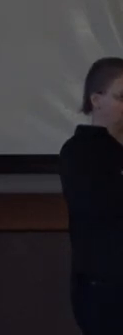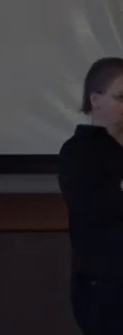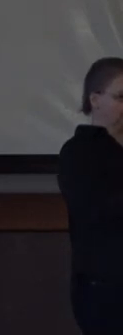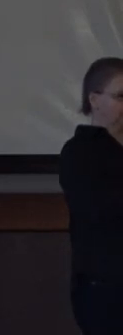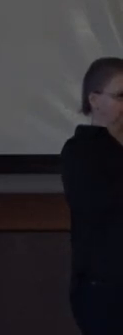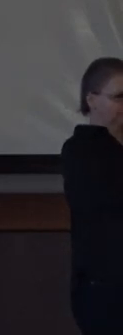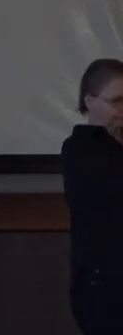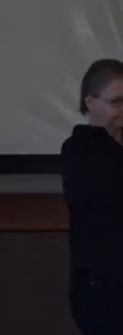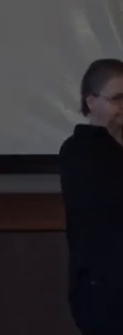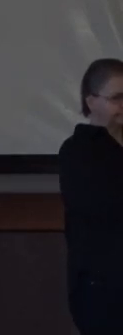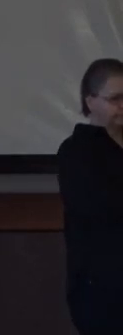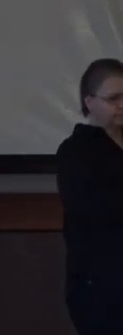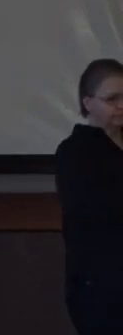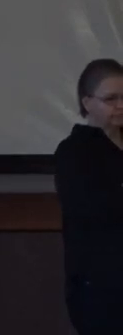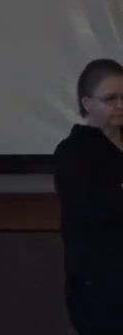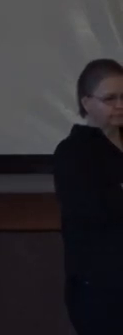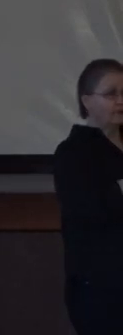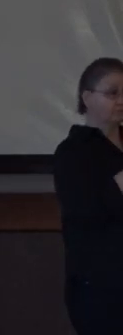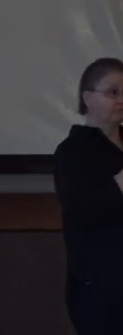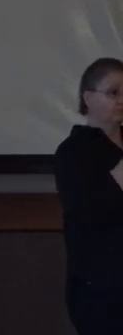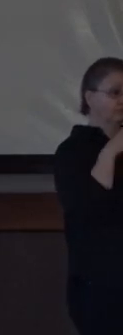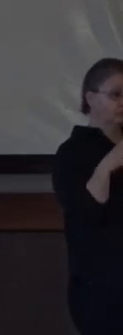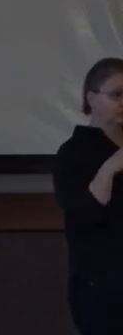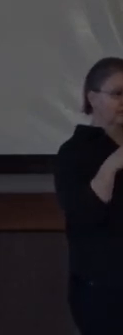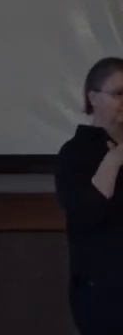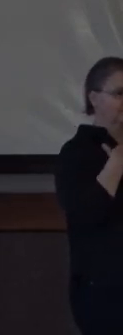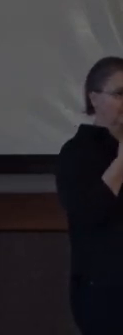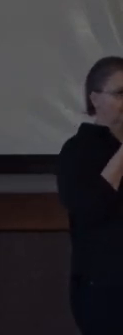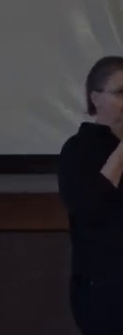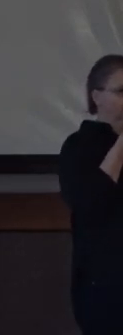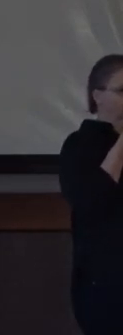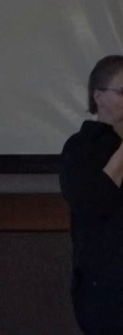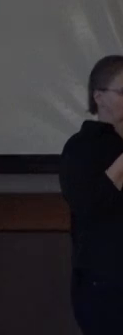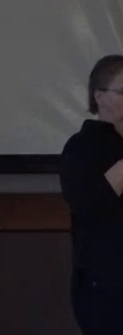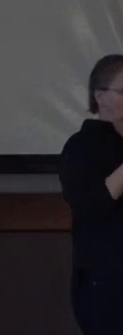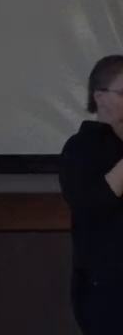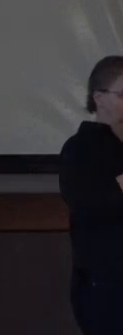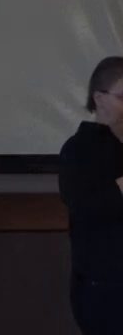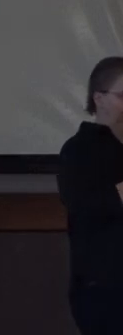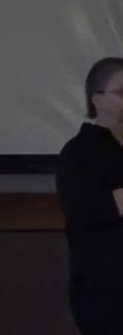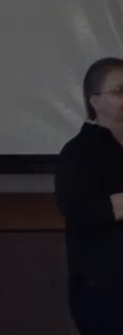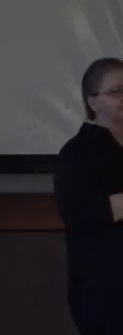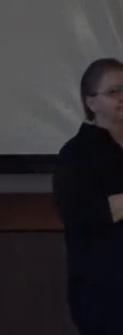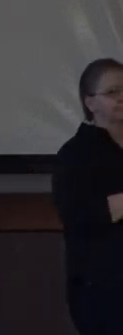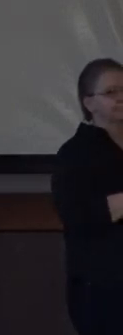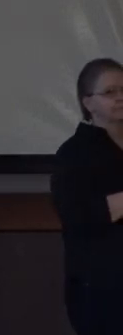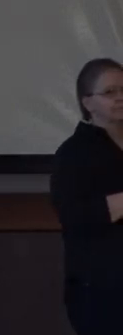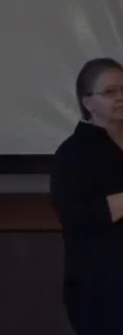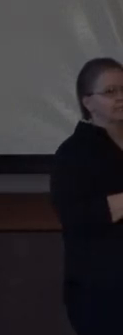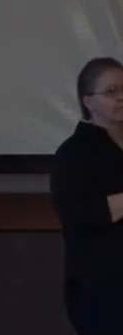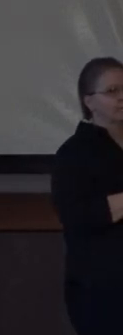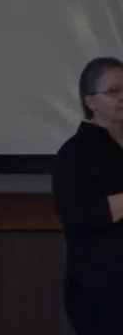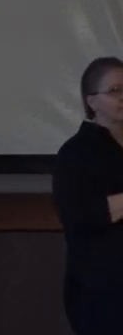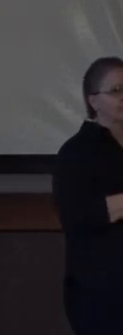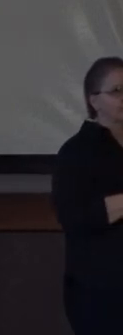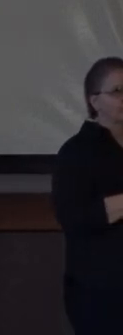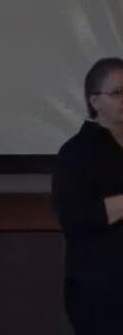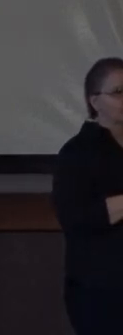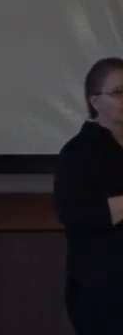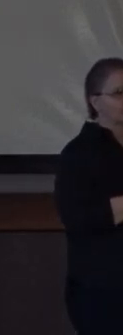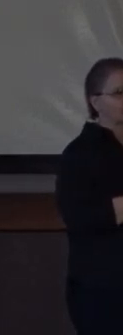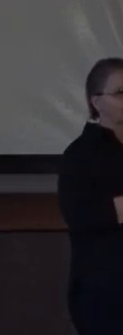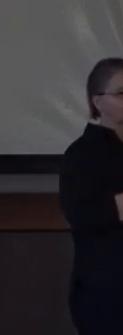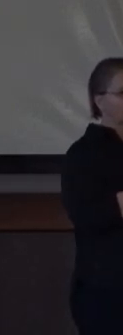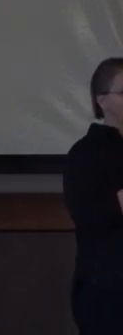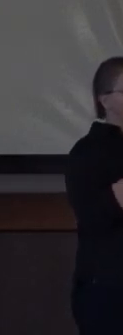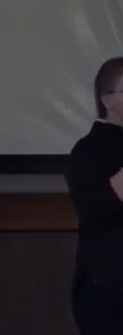so I've done a lot in my relatively short time. But life,